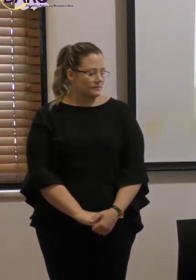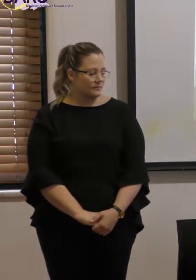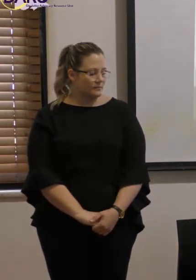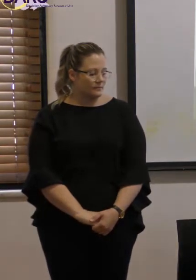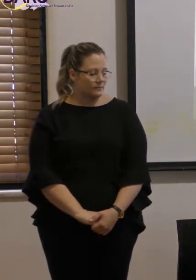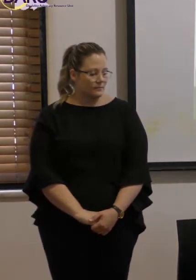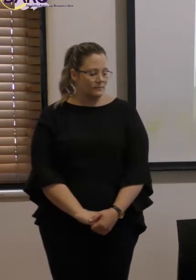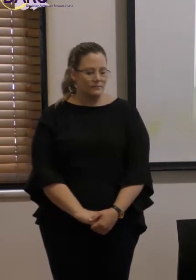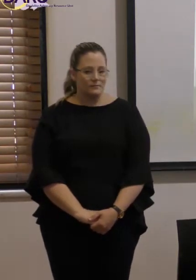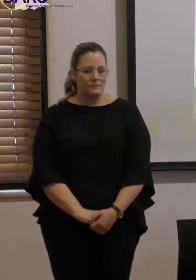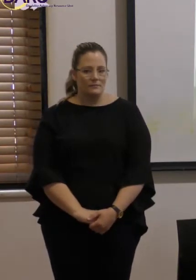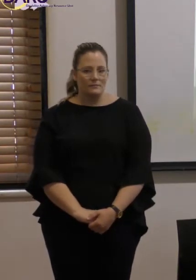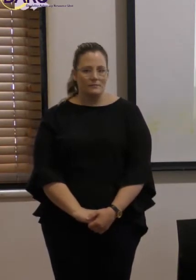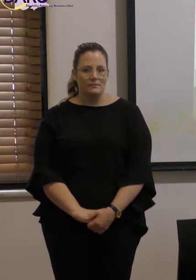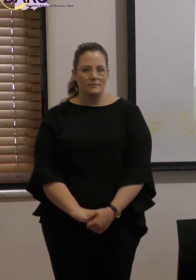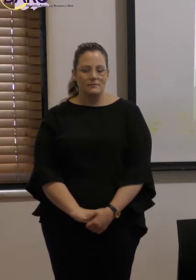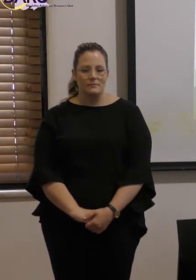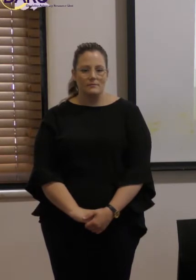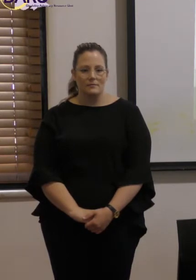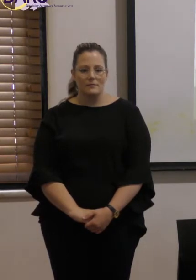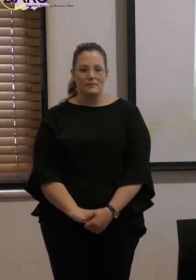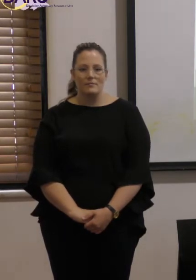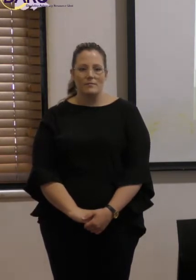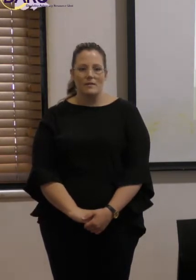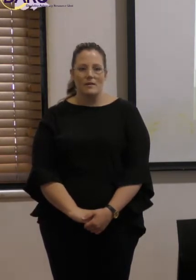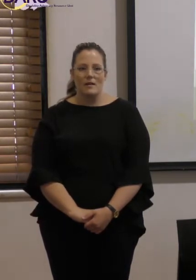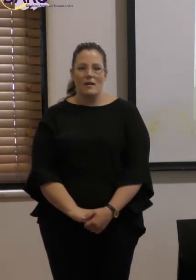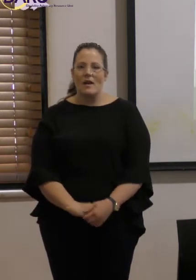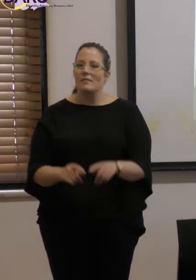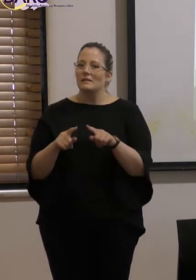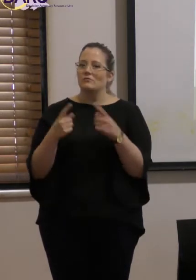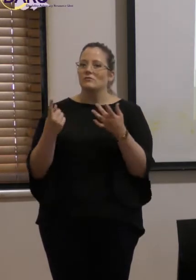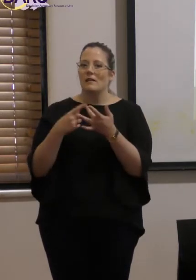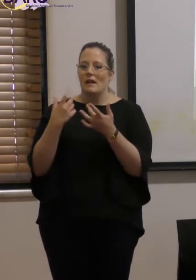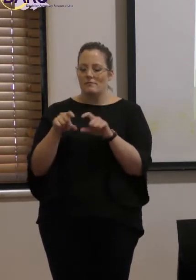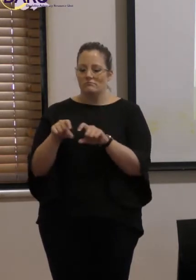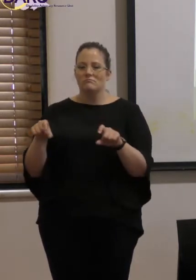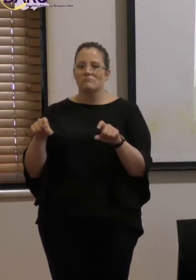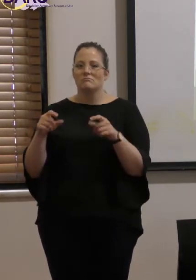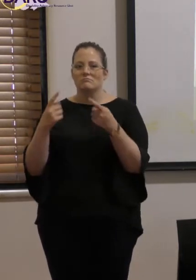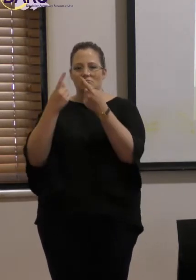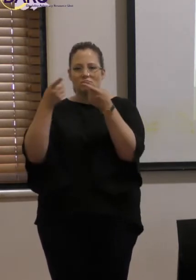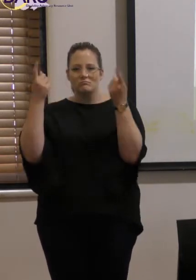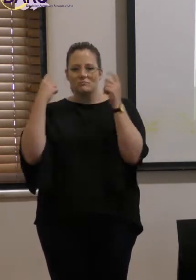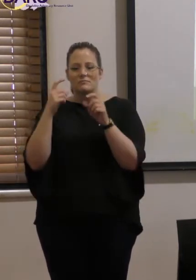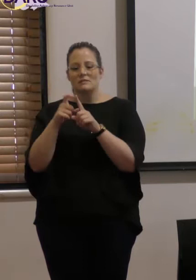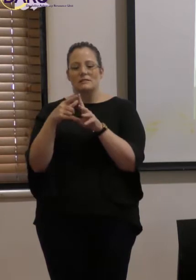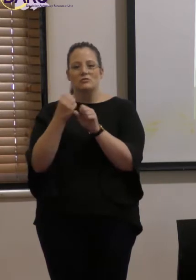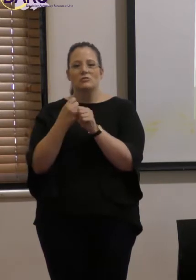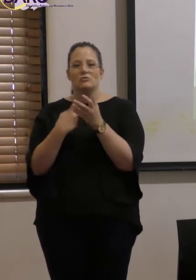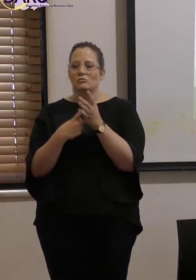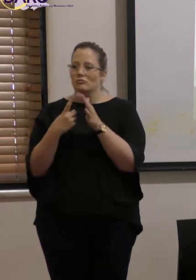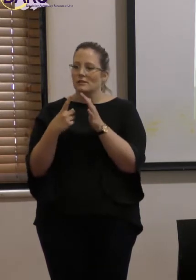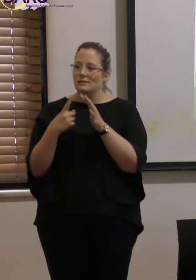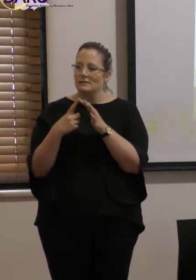And again, the difference in tertiary degrees are quite marked as well. So 17% of people with disability have